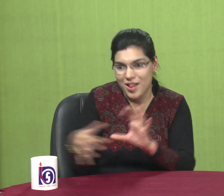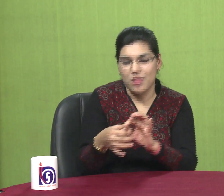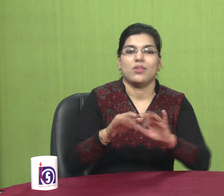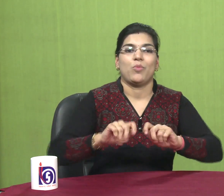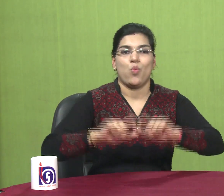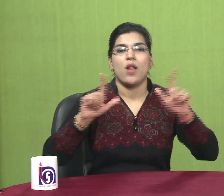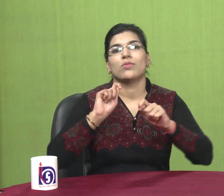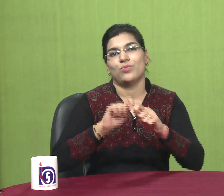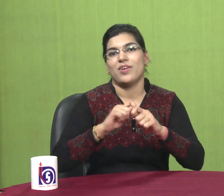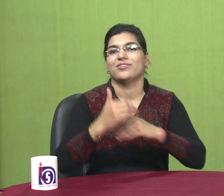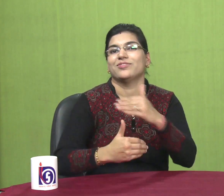these have passwords too.